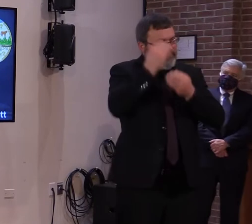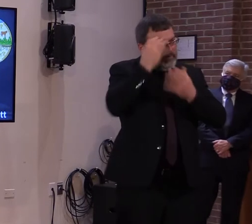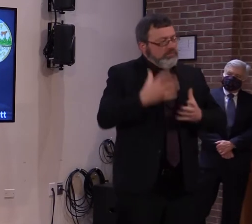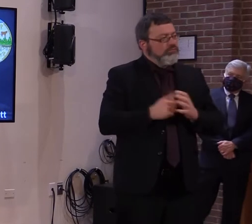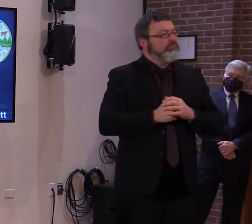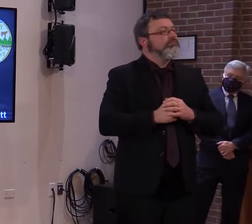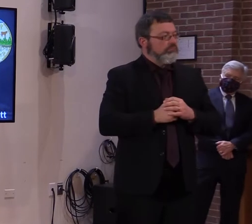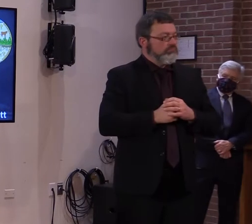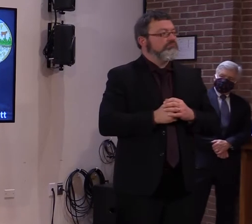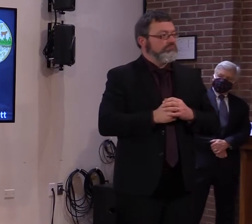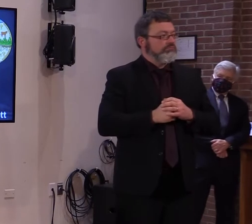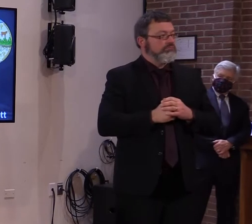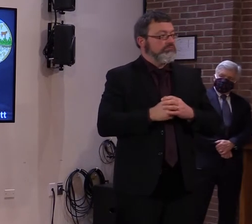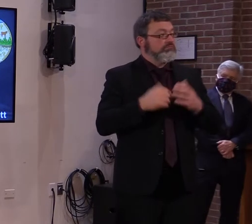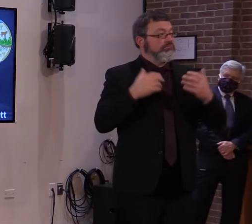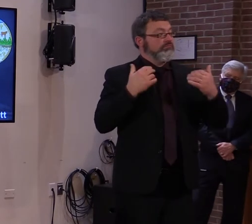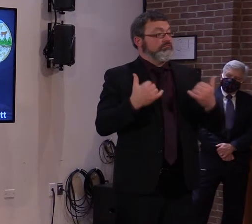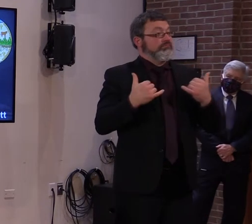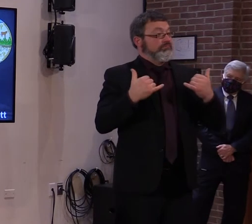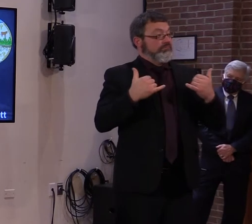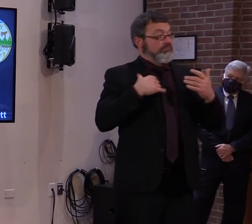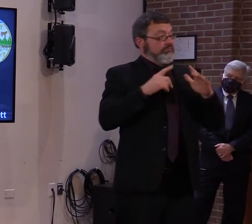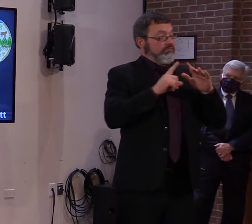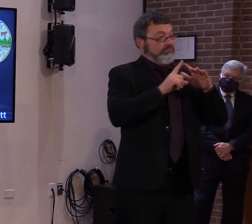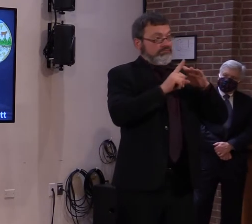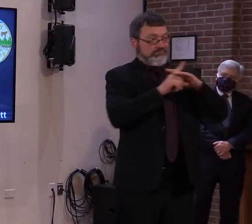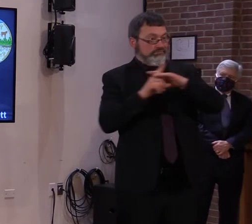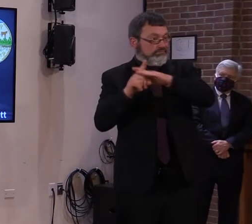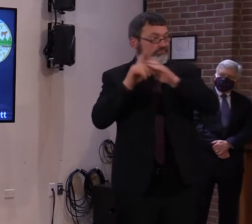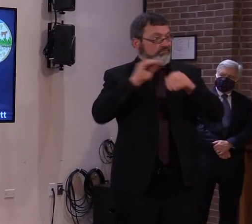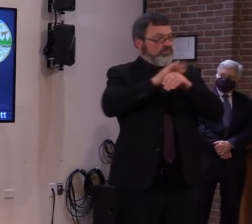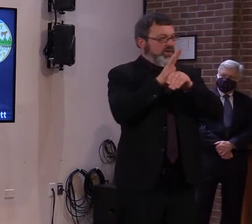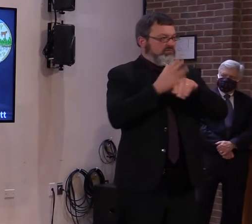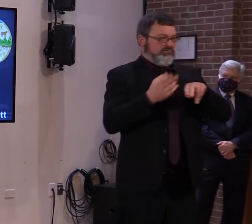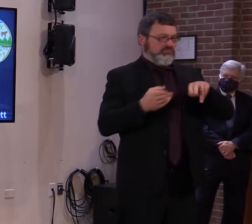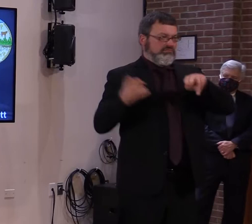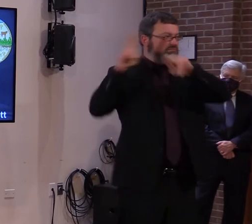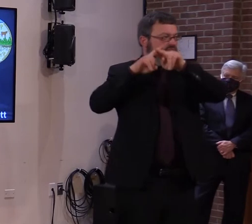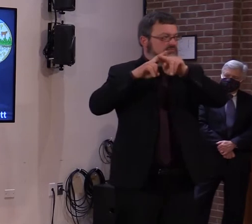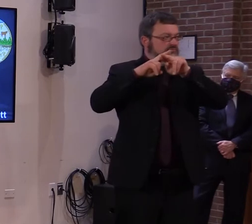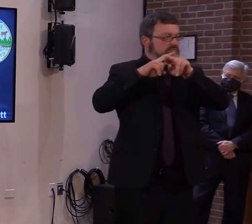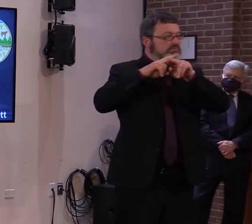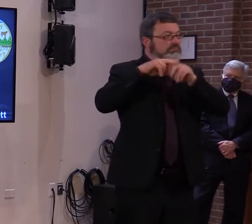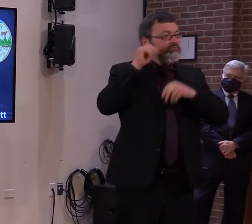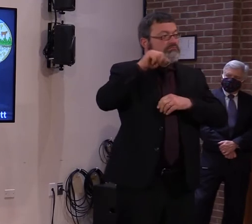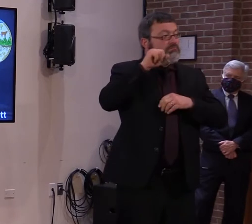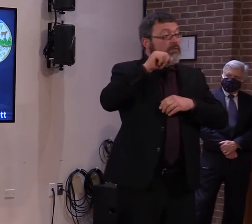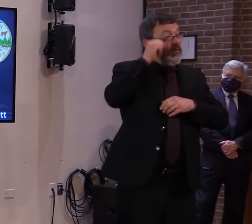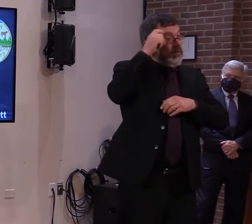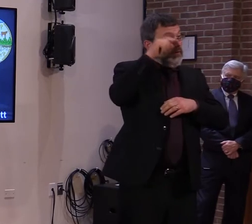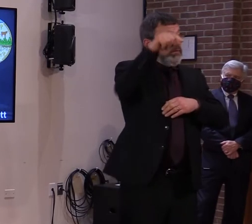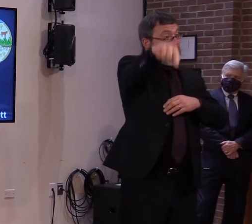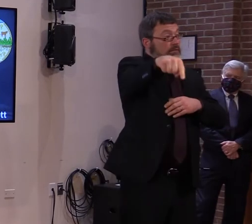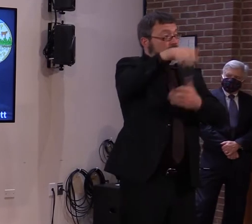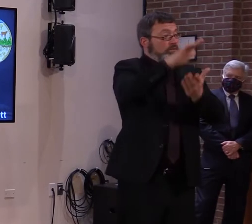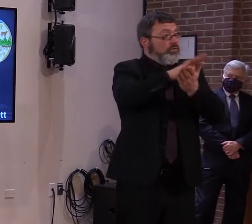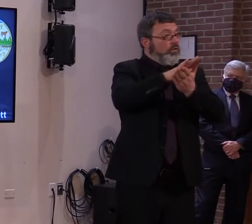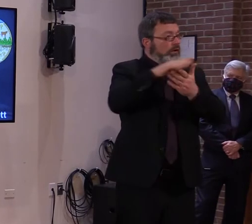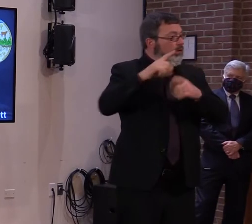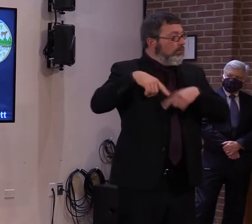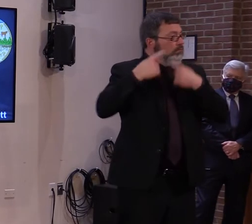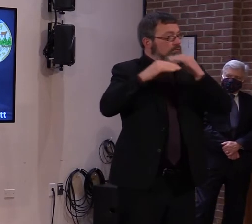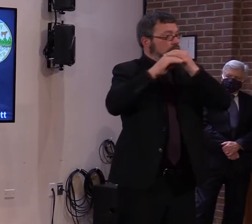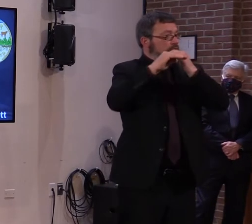continue to operate safely. I was discussing the situation with Dr. Raska, who's one of our infectious disease experts this week.